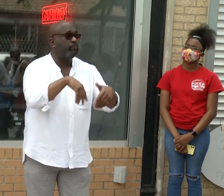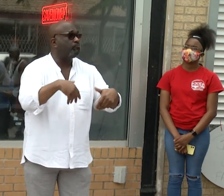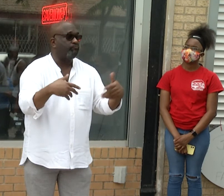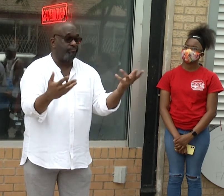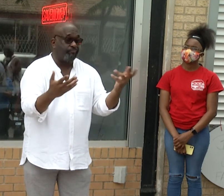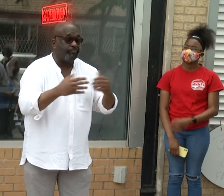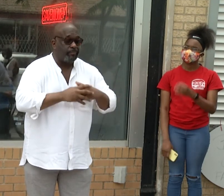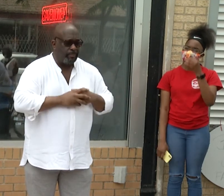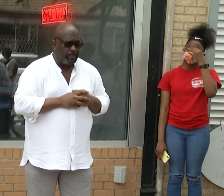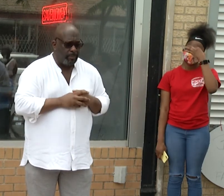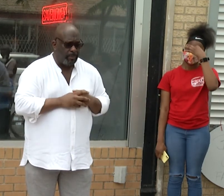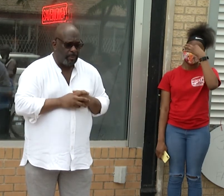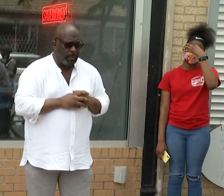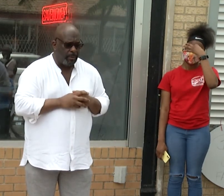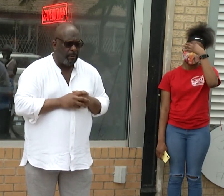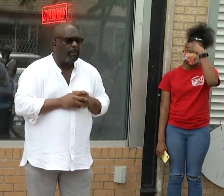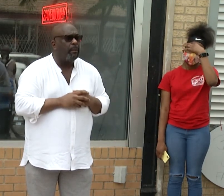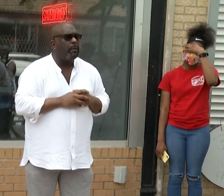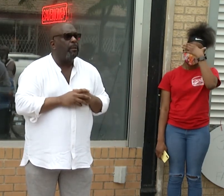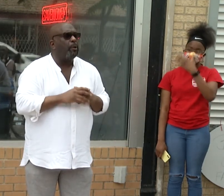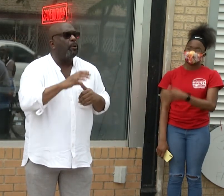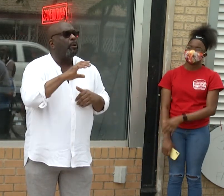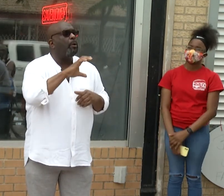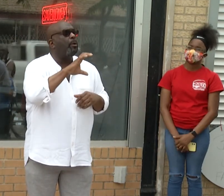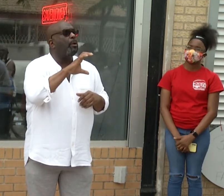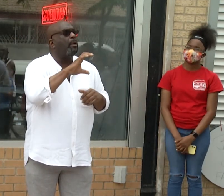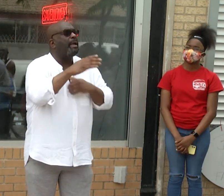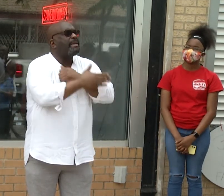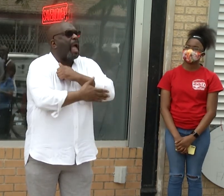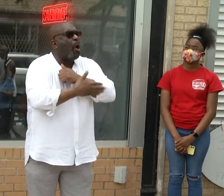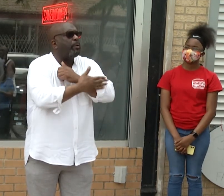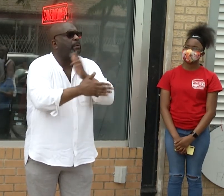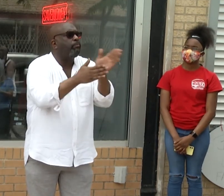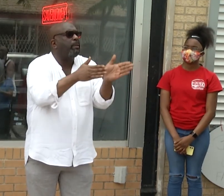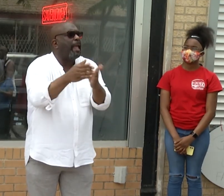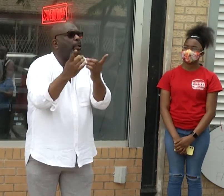is what is the county planning to do to help those who have been